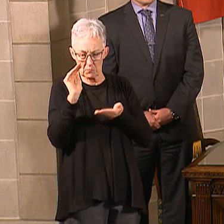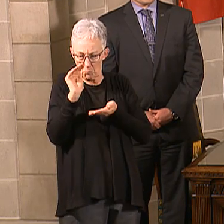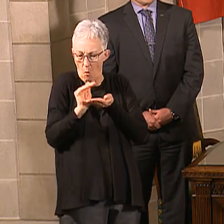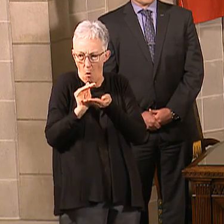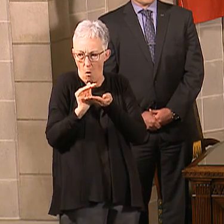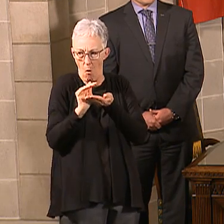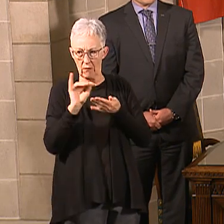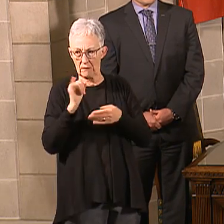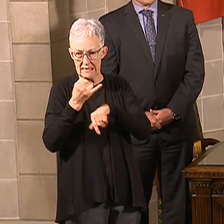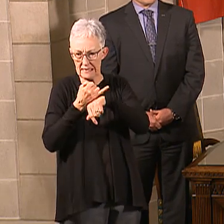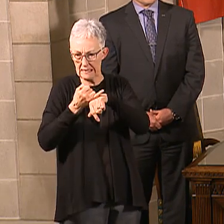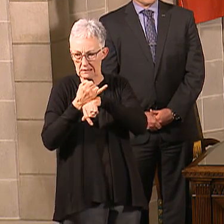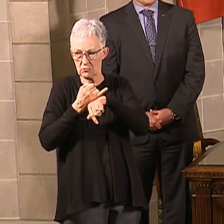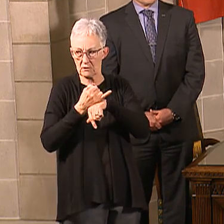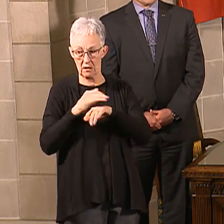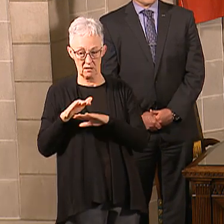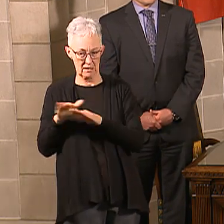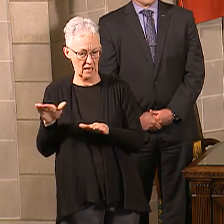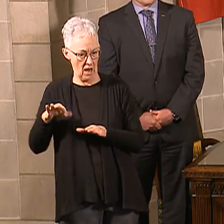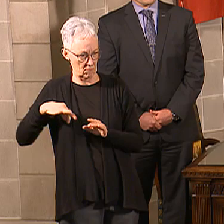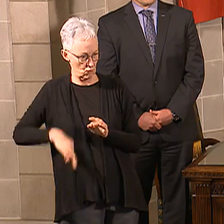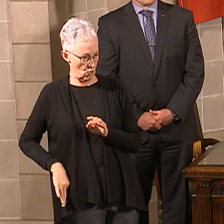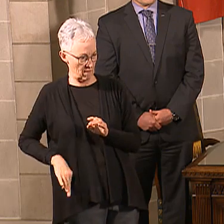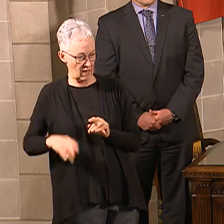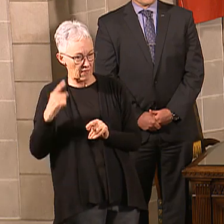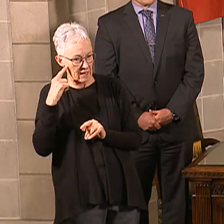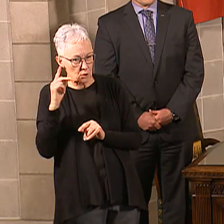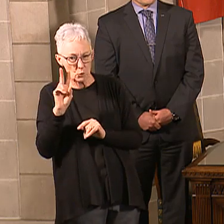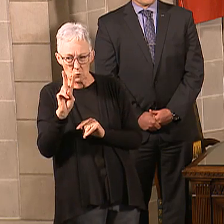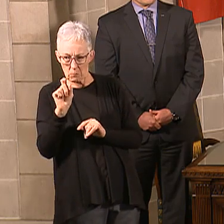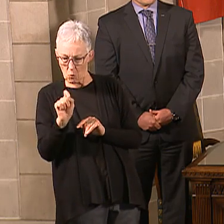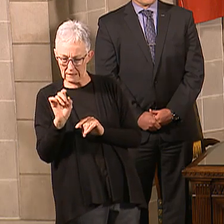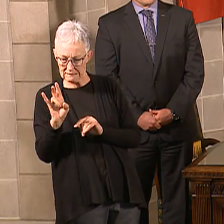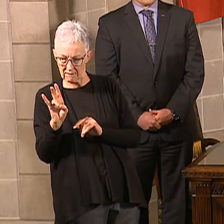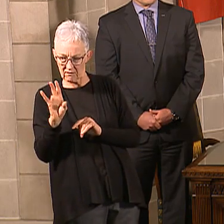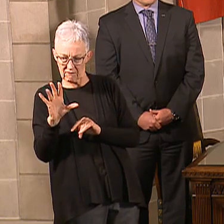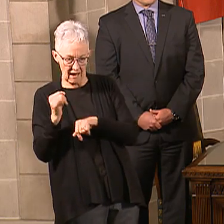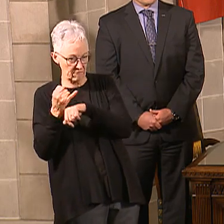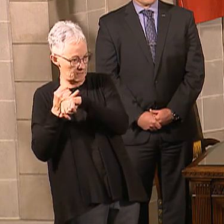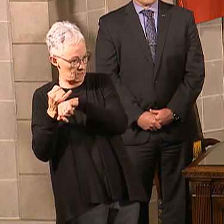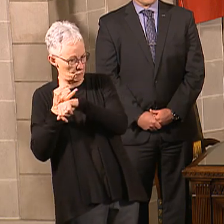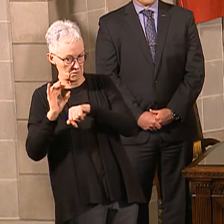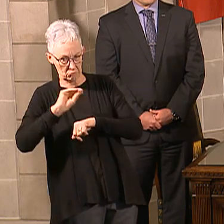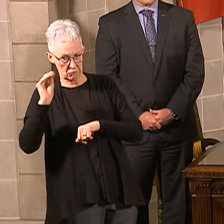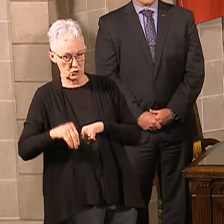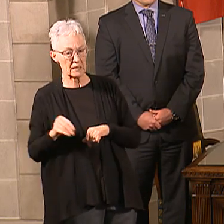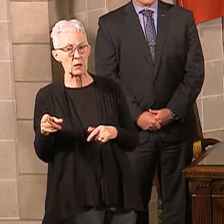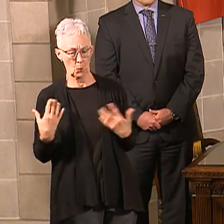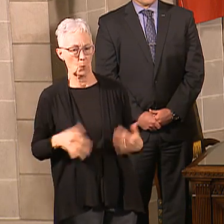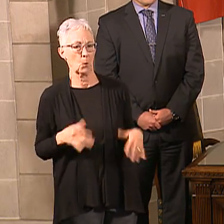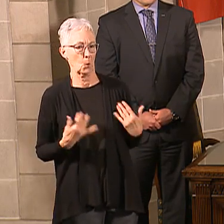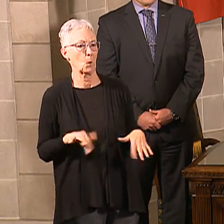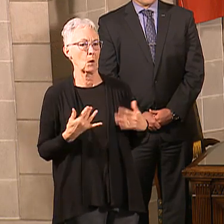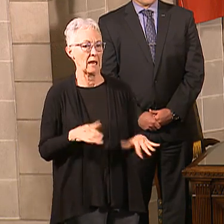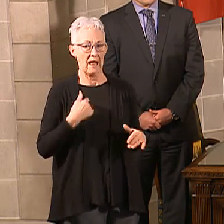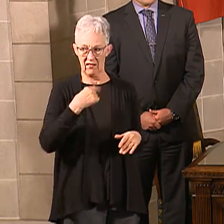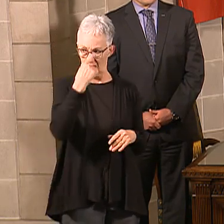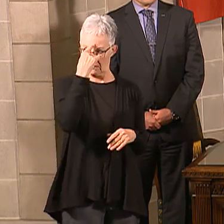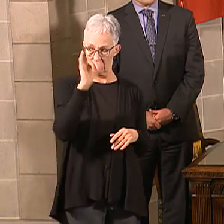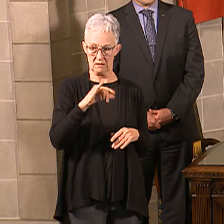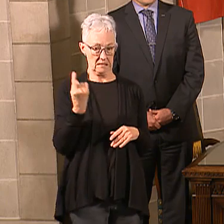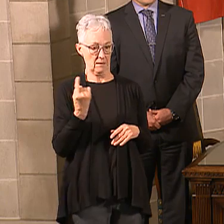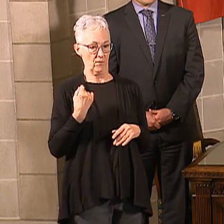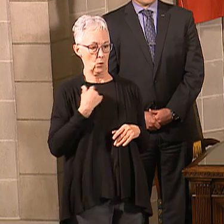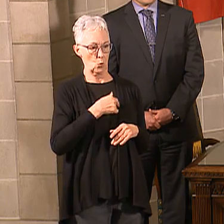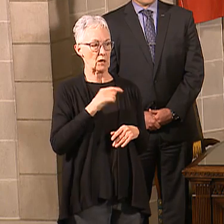Nonprofits can get the same deal except at 2.75% interest rate. So this is, I think, something that they should